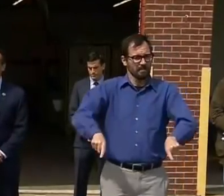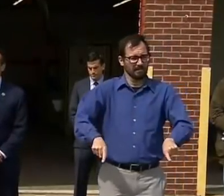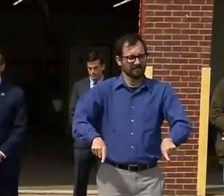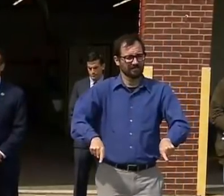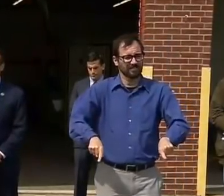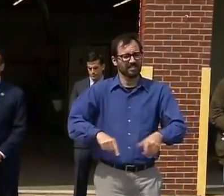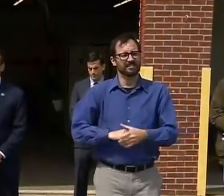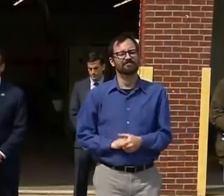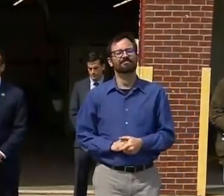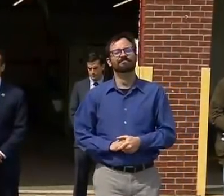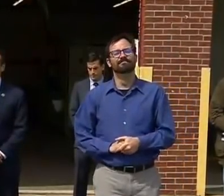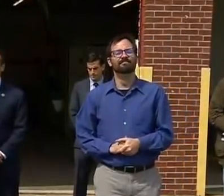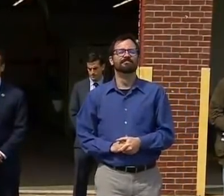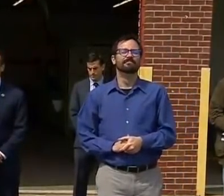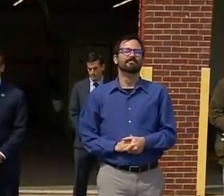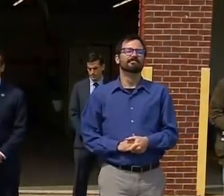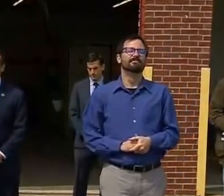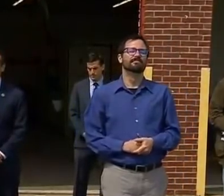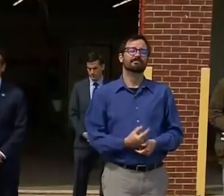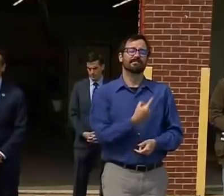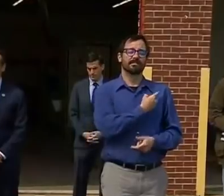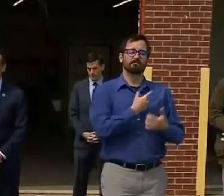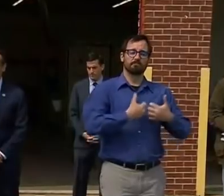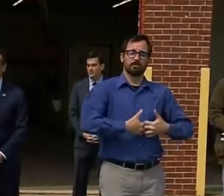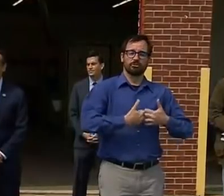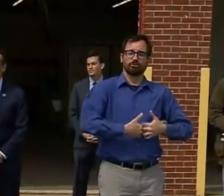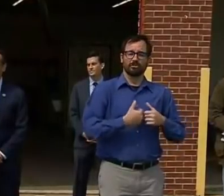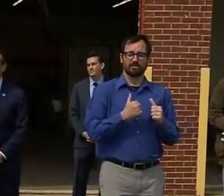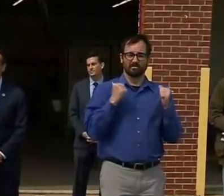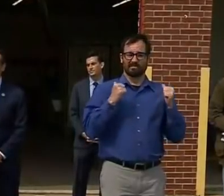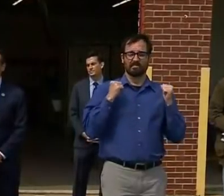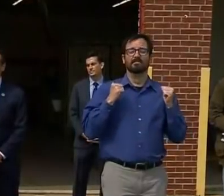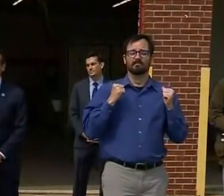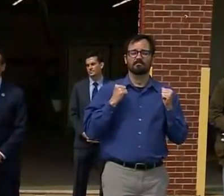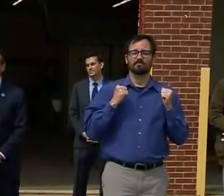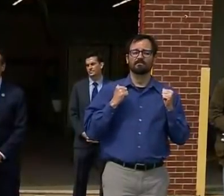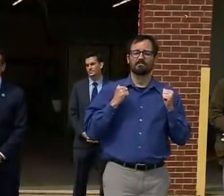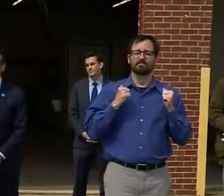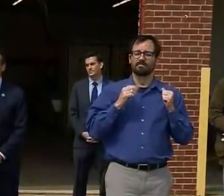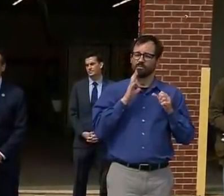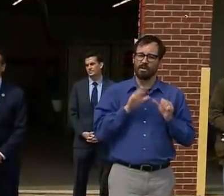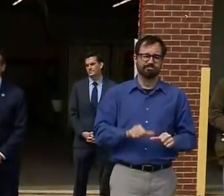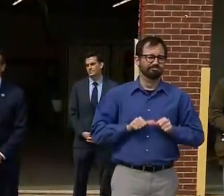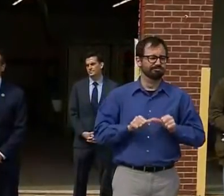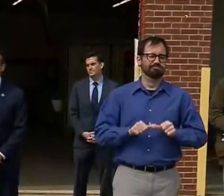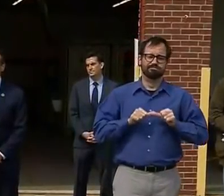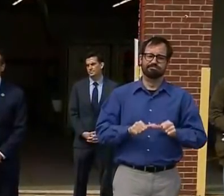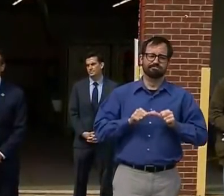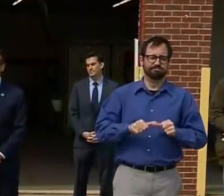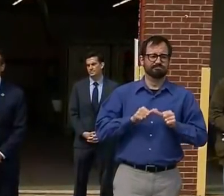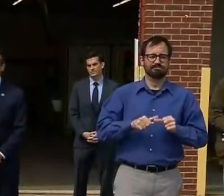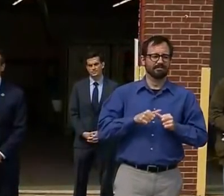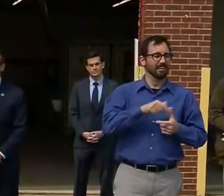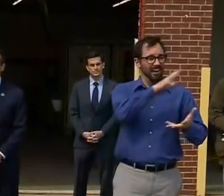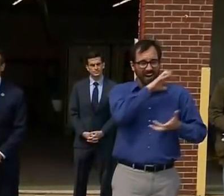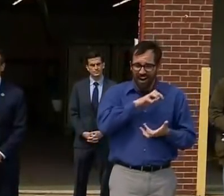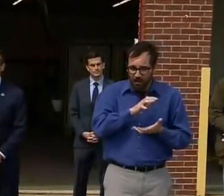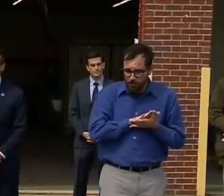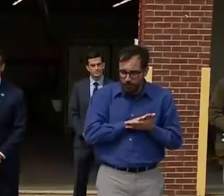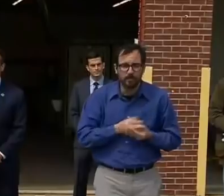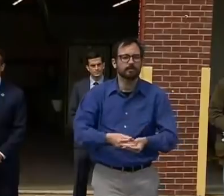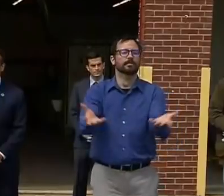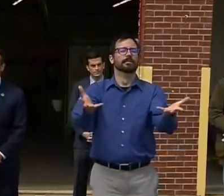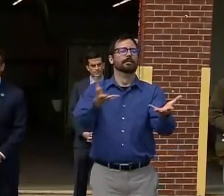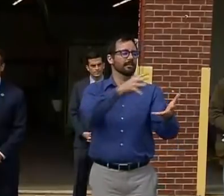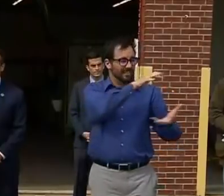and will sustain our personal protective equipment supply here in Massachusetts. These folks have been working day and night to get this